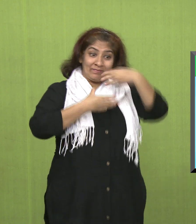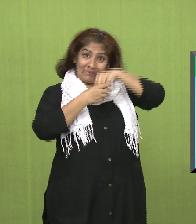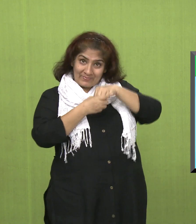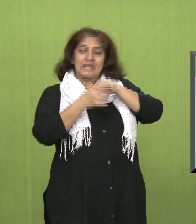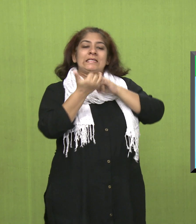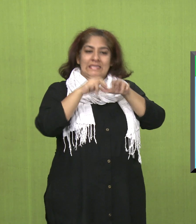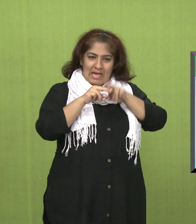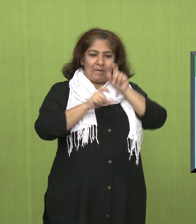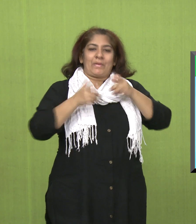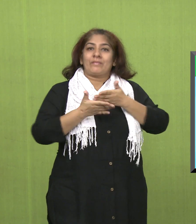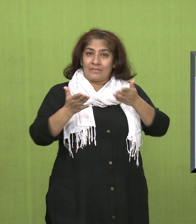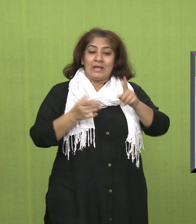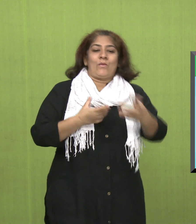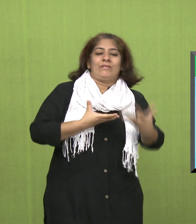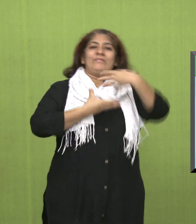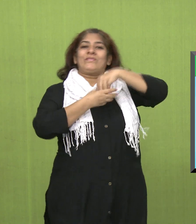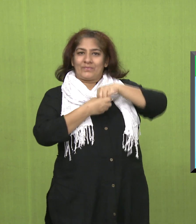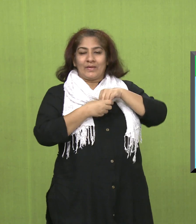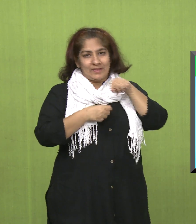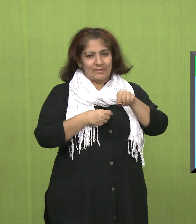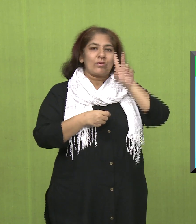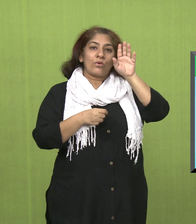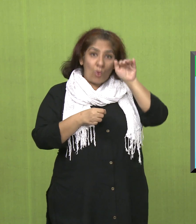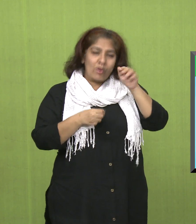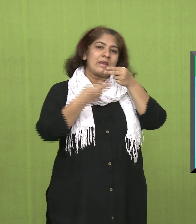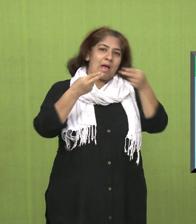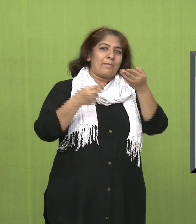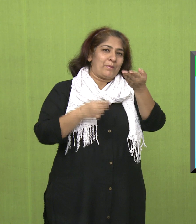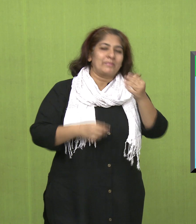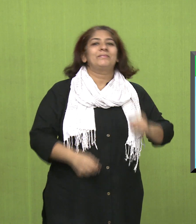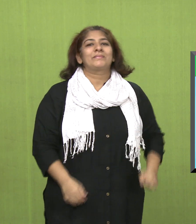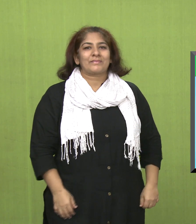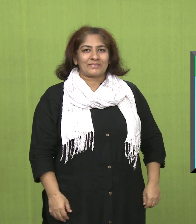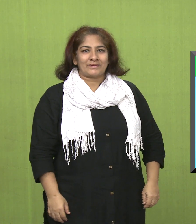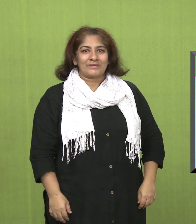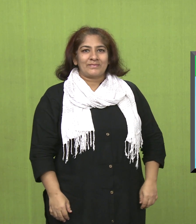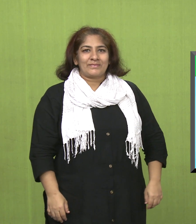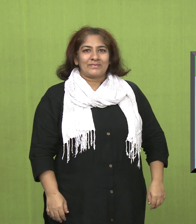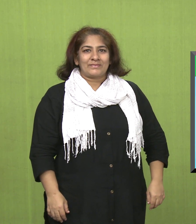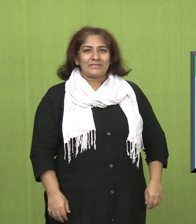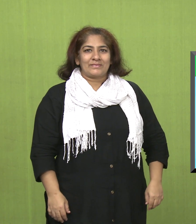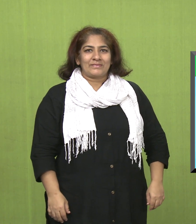So when people are involved in any company together, so that is known as staffing.